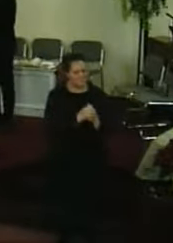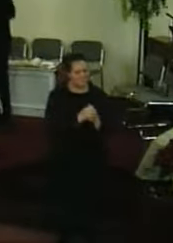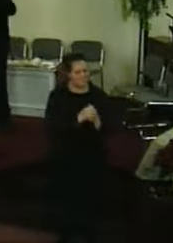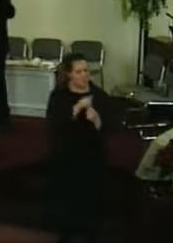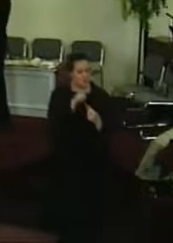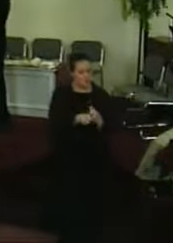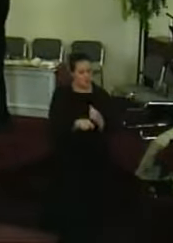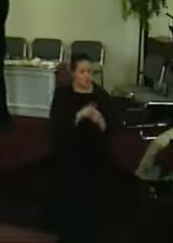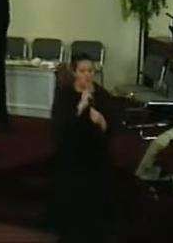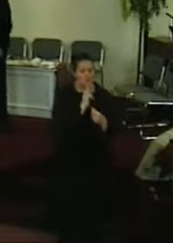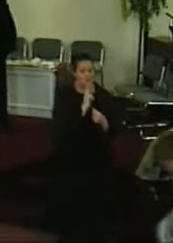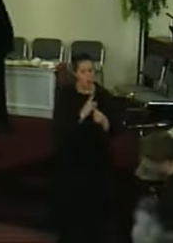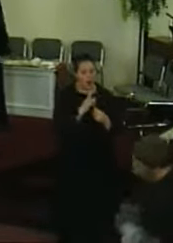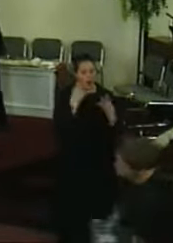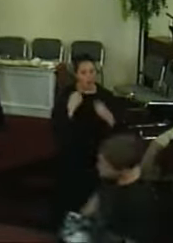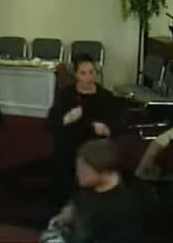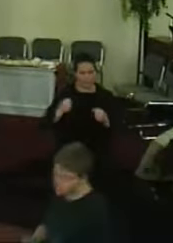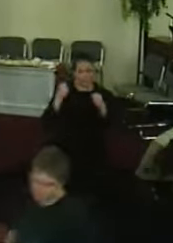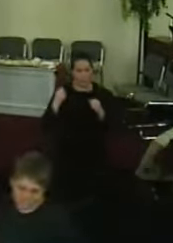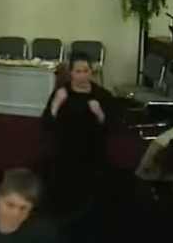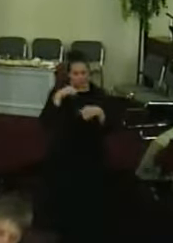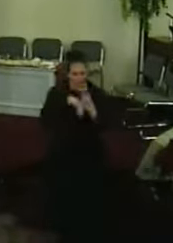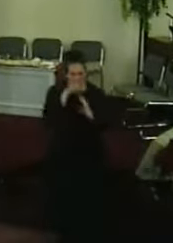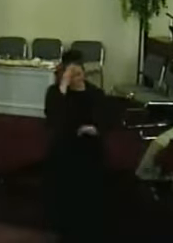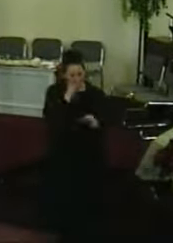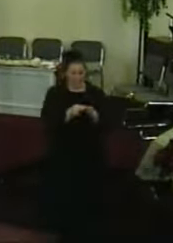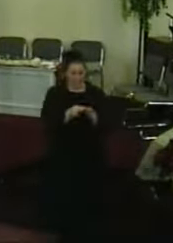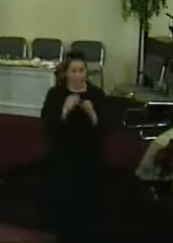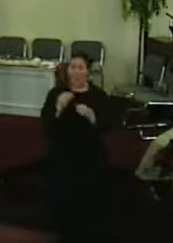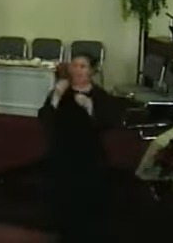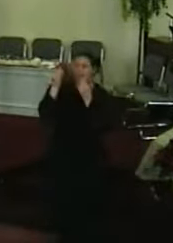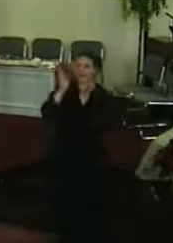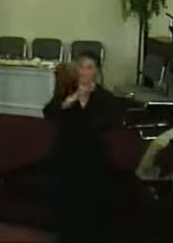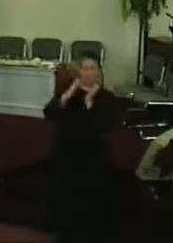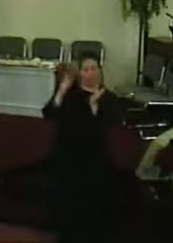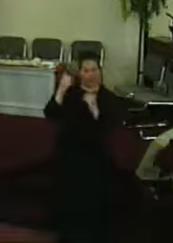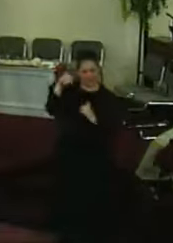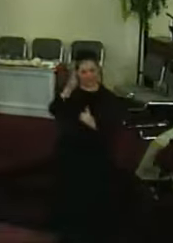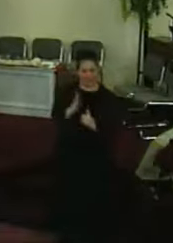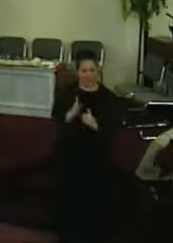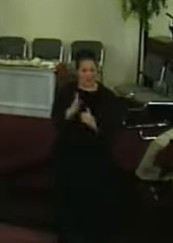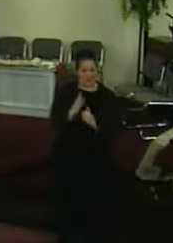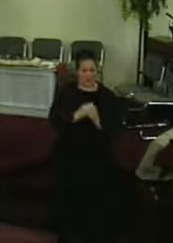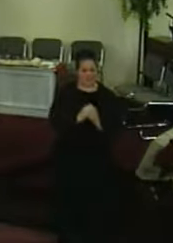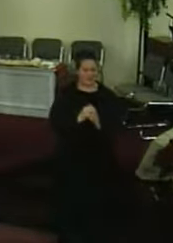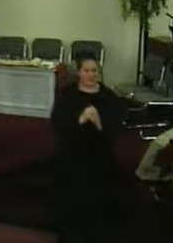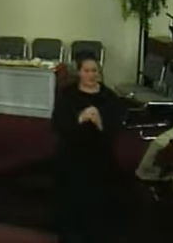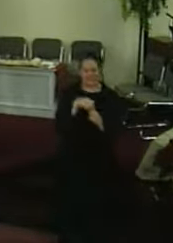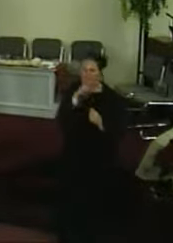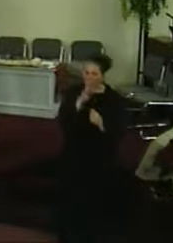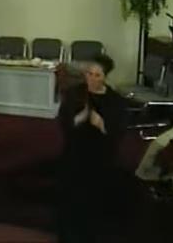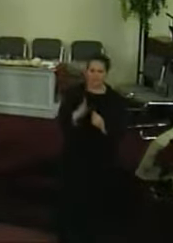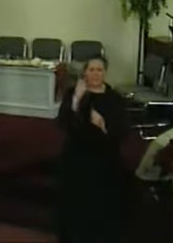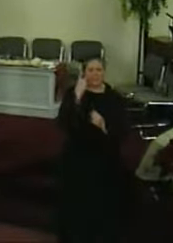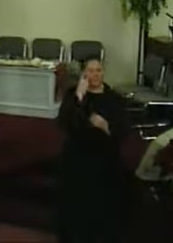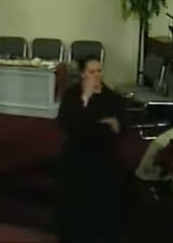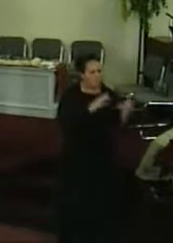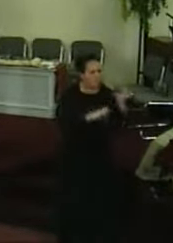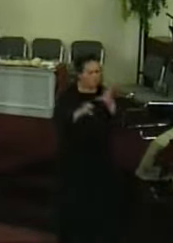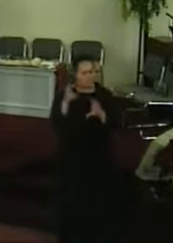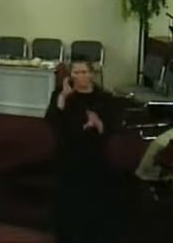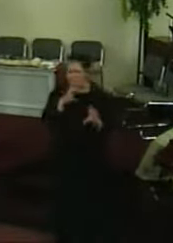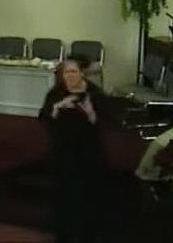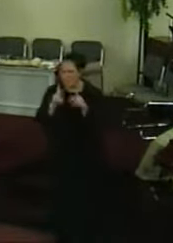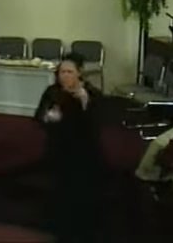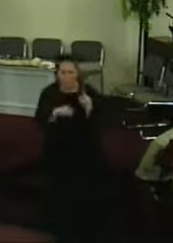you are stronger in faith, giving glory to God. Oh, God's looking for some folks in St. Joe that he can work